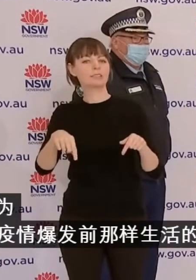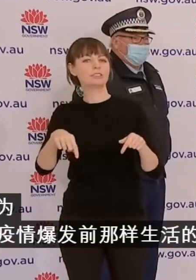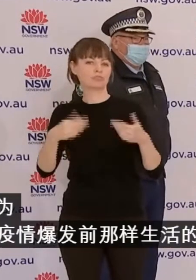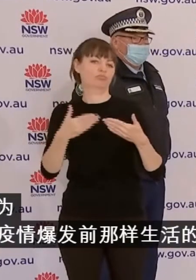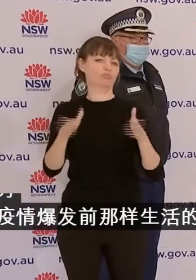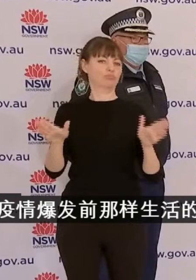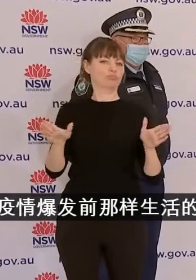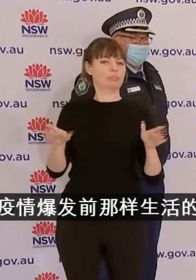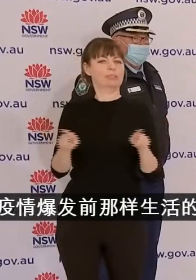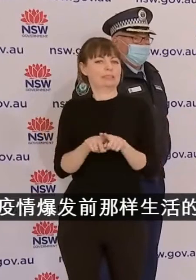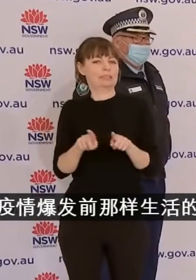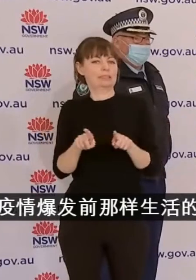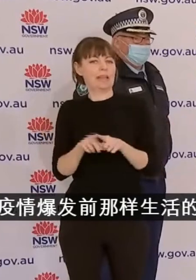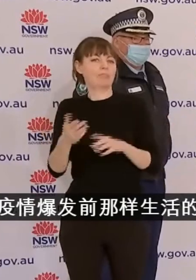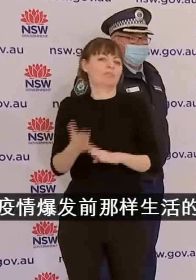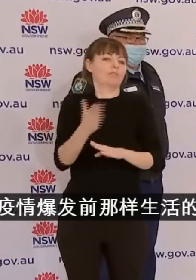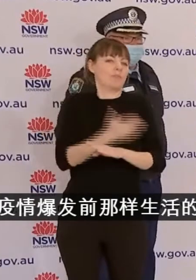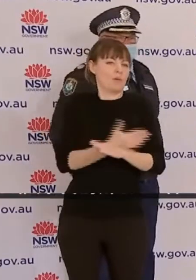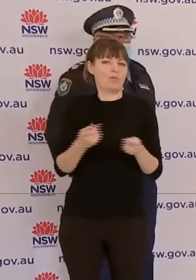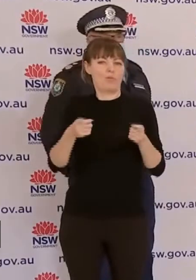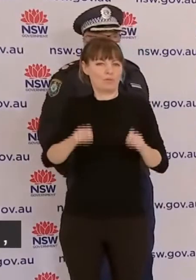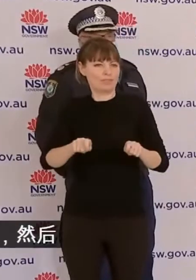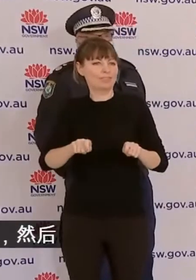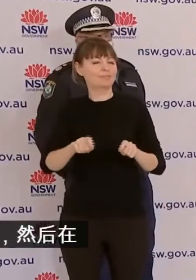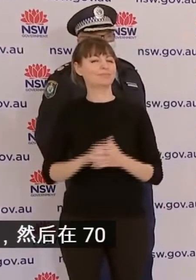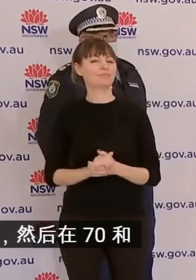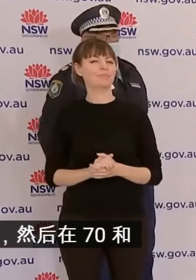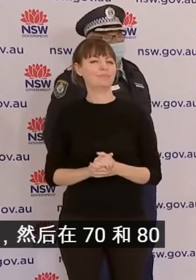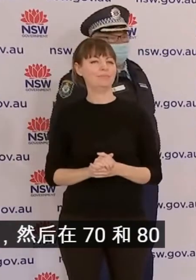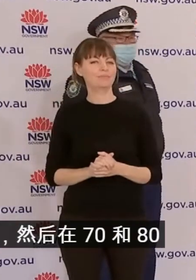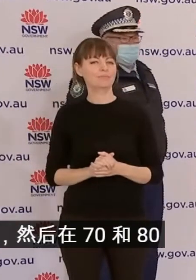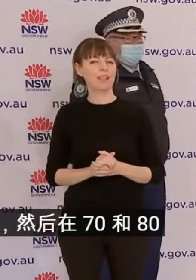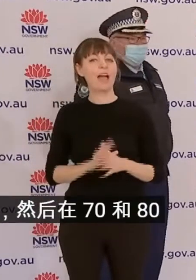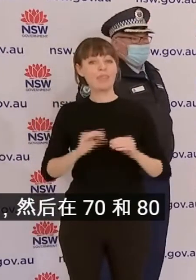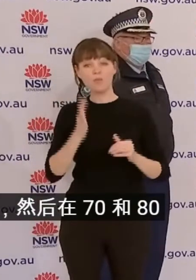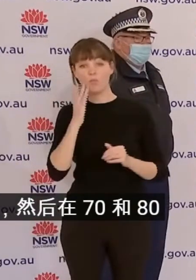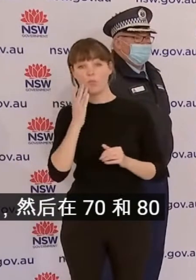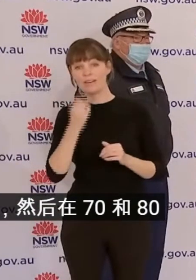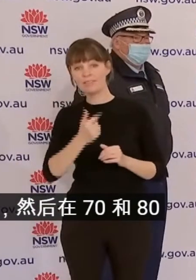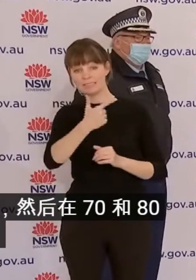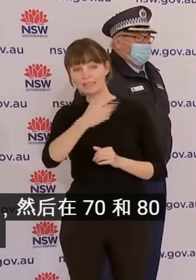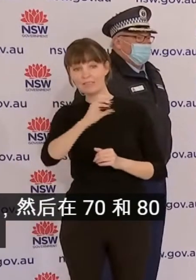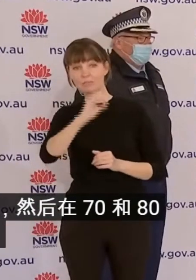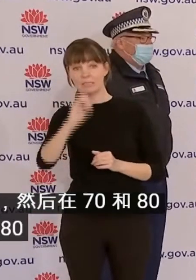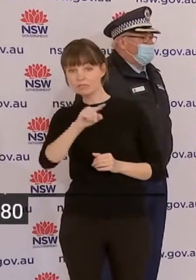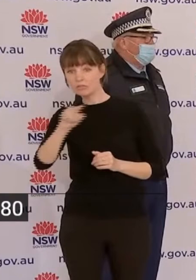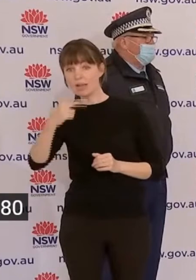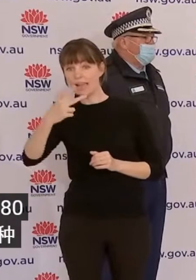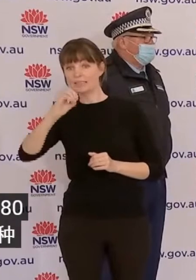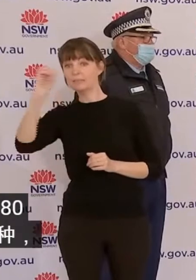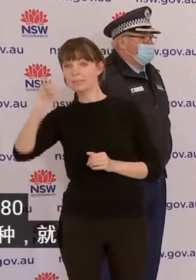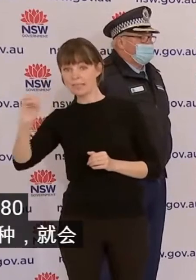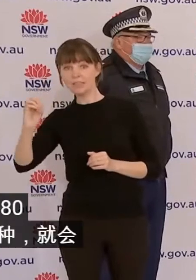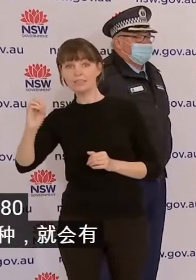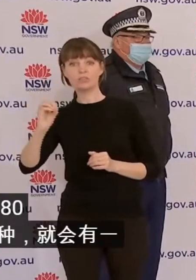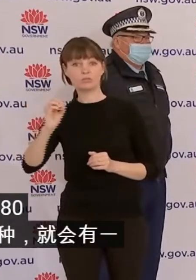life like we used to before the outbreak. And of course, once you get, and then between 70 and 80%, there's a transition. Once you hit 80% of double